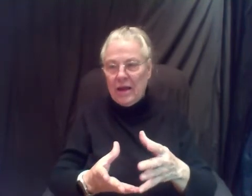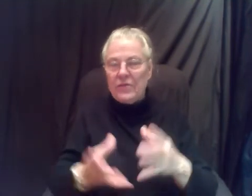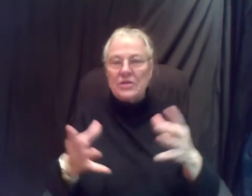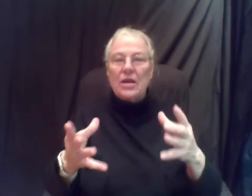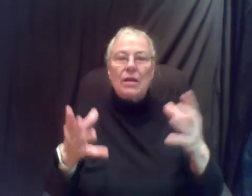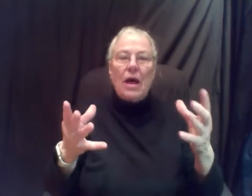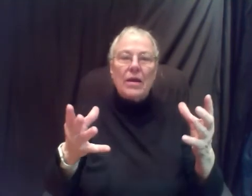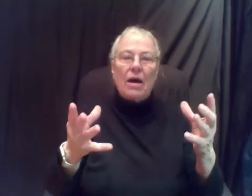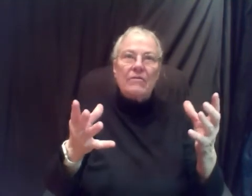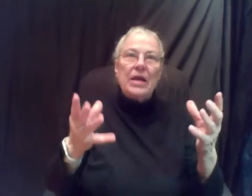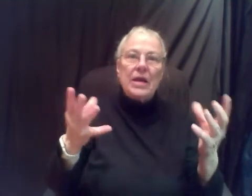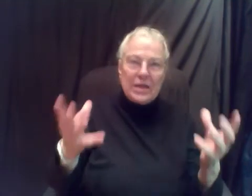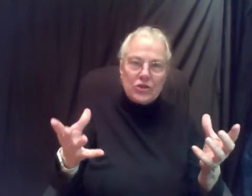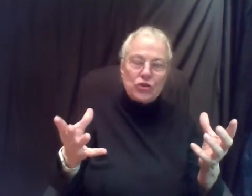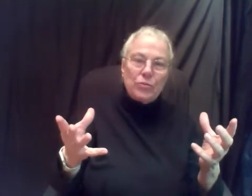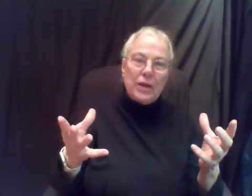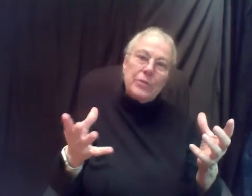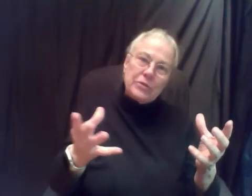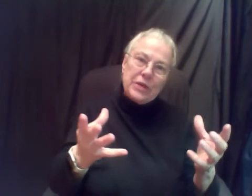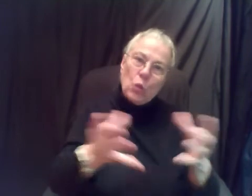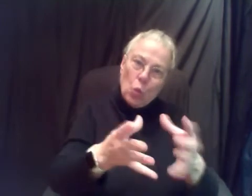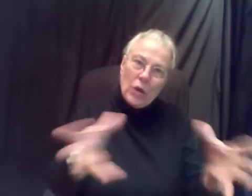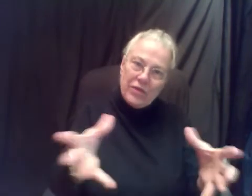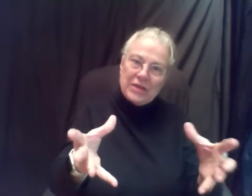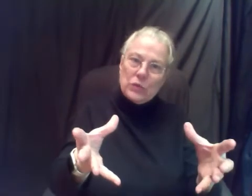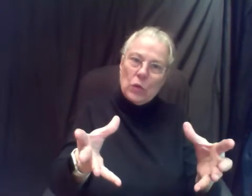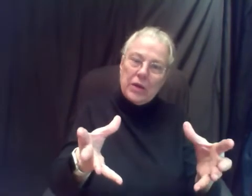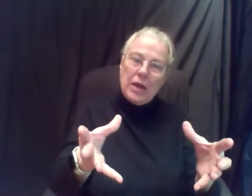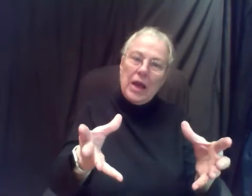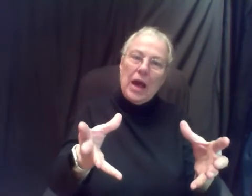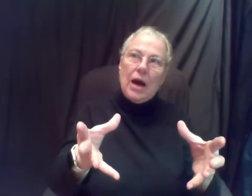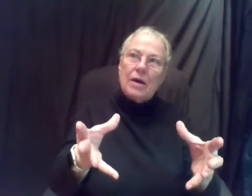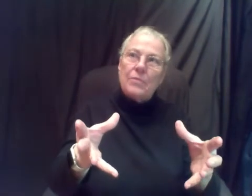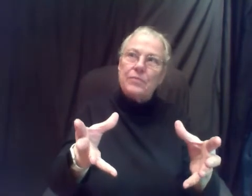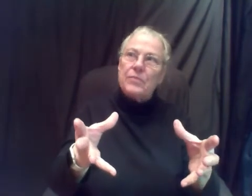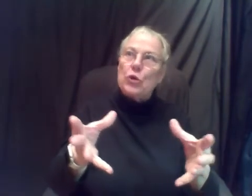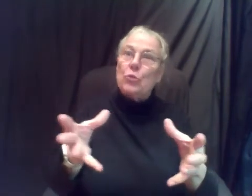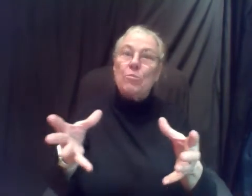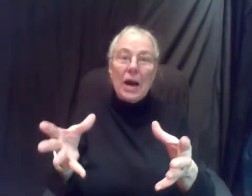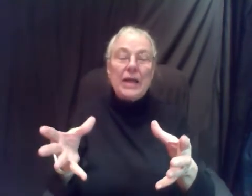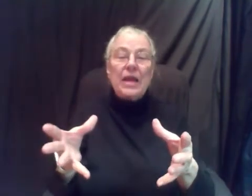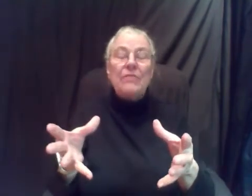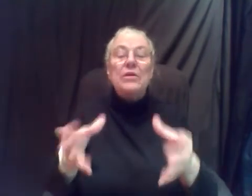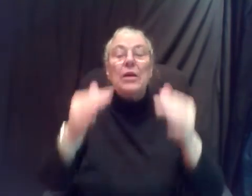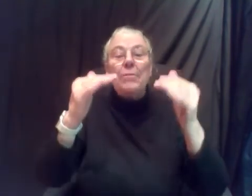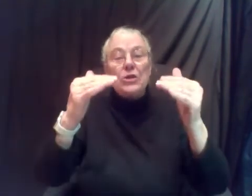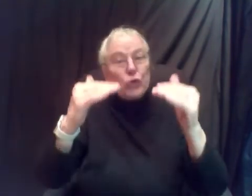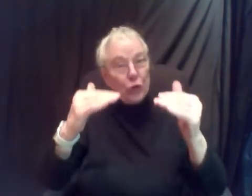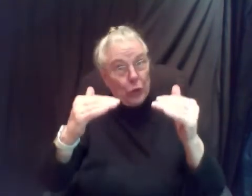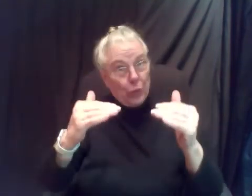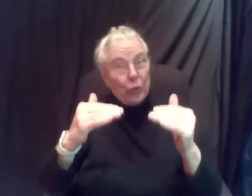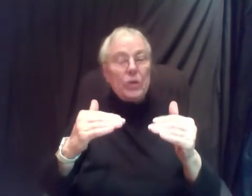There's a lot of instrumental music with this one. You might even make sure you print